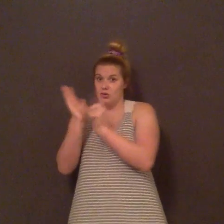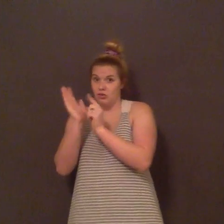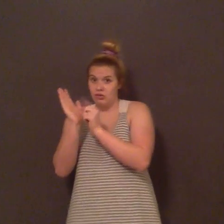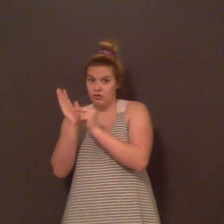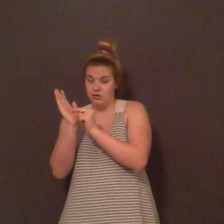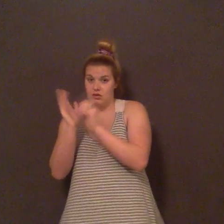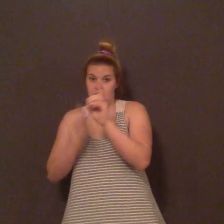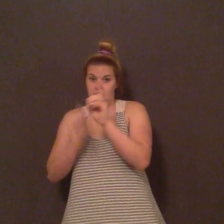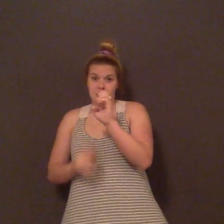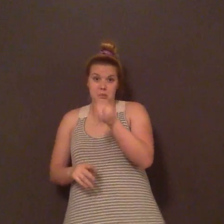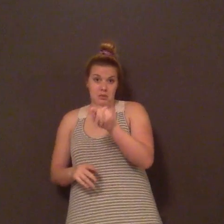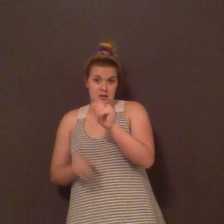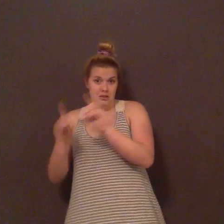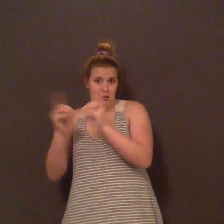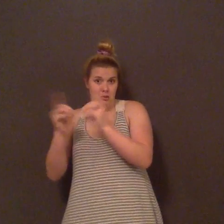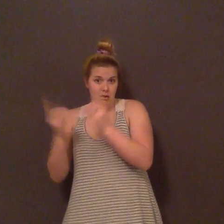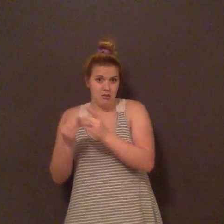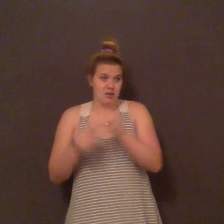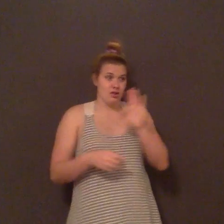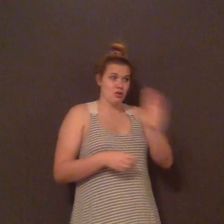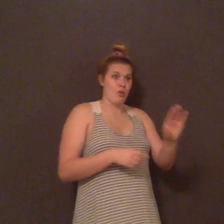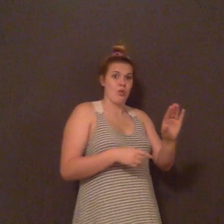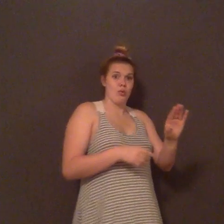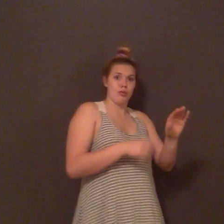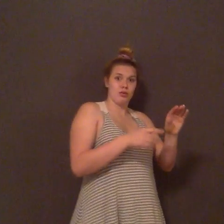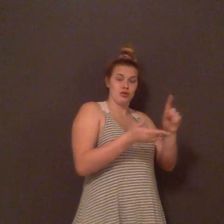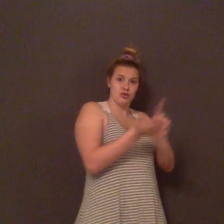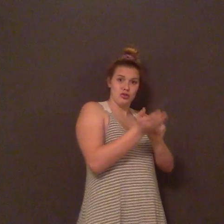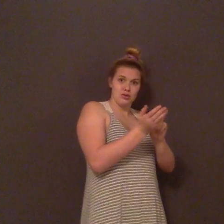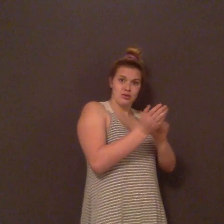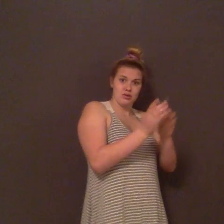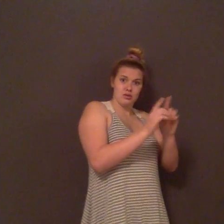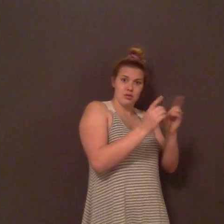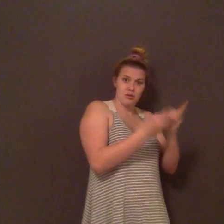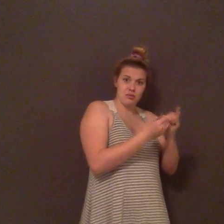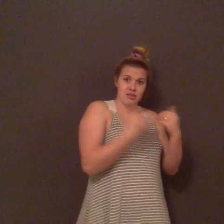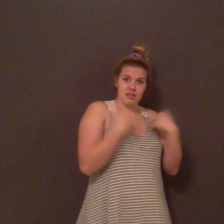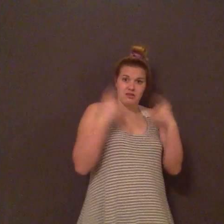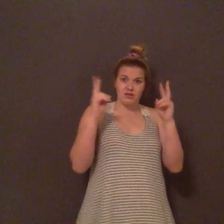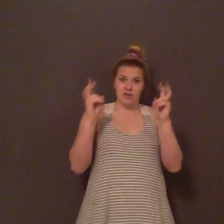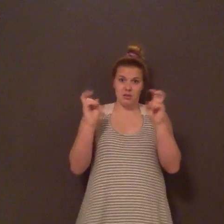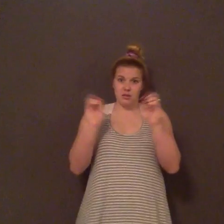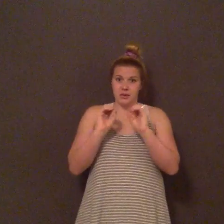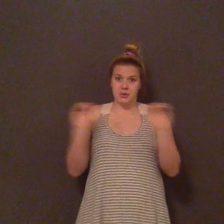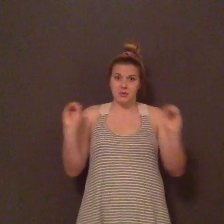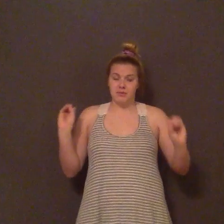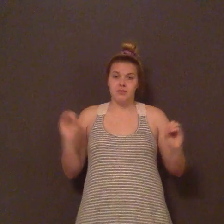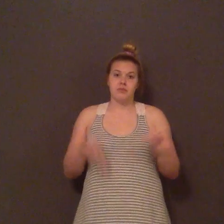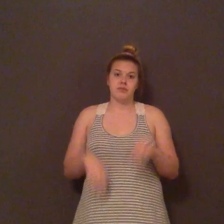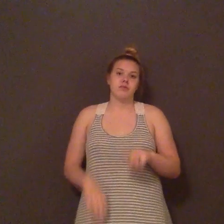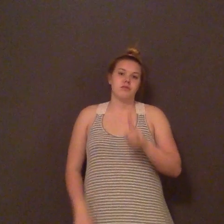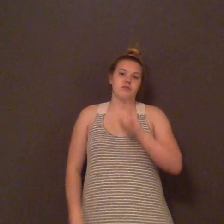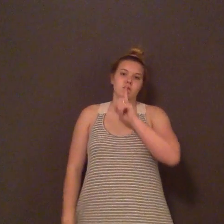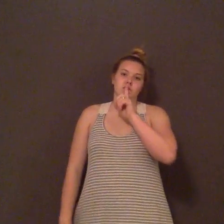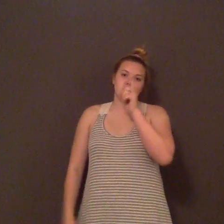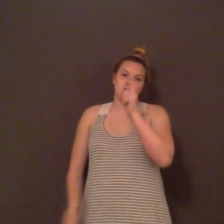Again? Imagine that. Phil, I don't even have a topic yet. Can you give me a week or so? Yeah, sure. I'll just say it's going to be your department